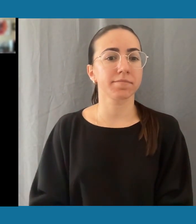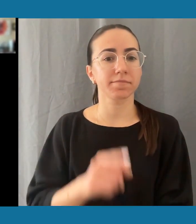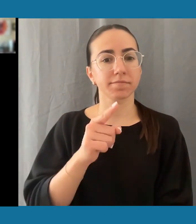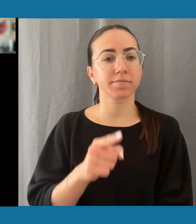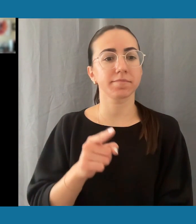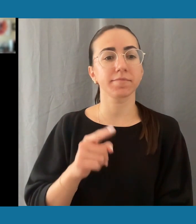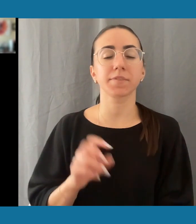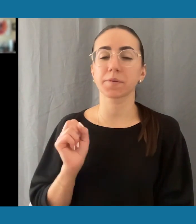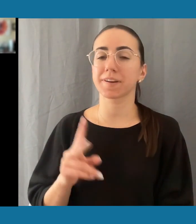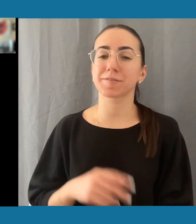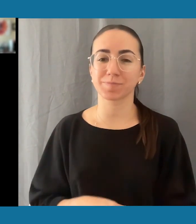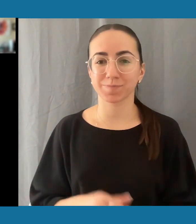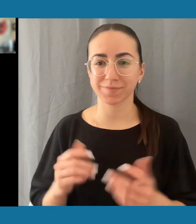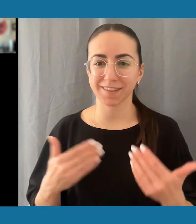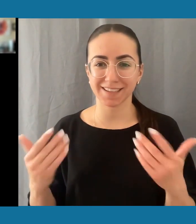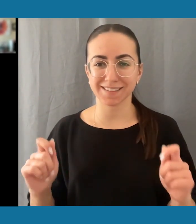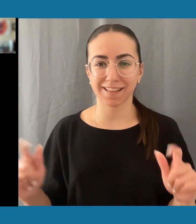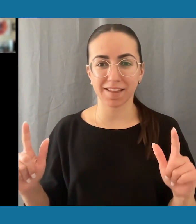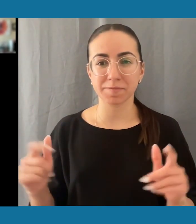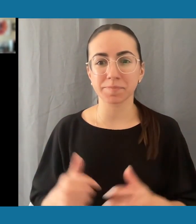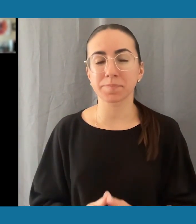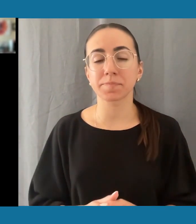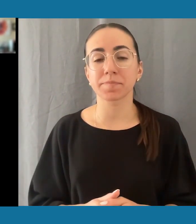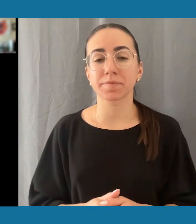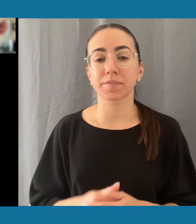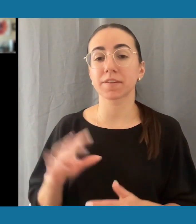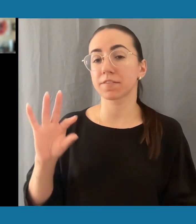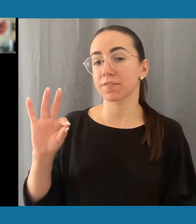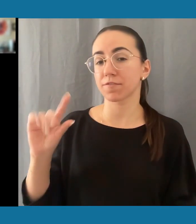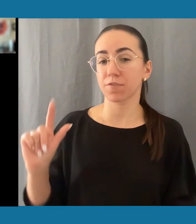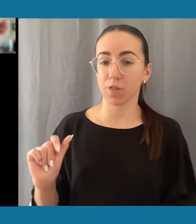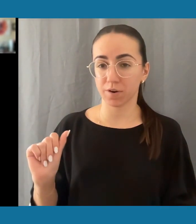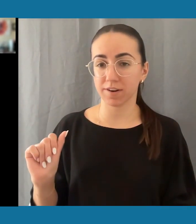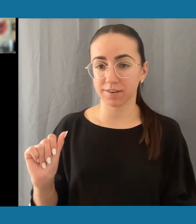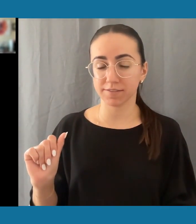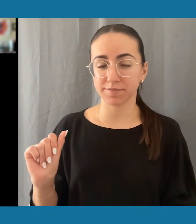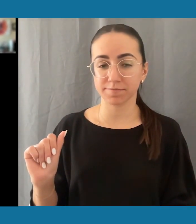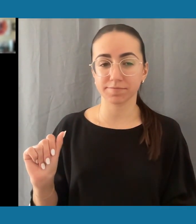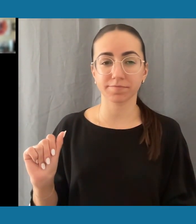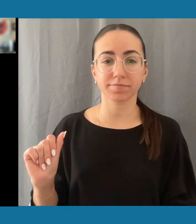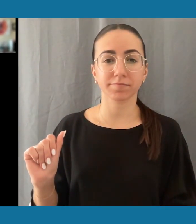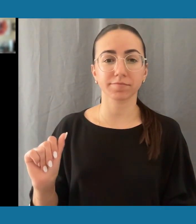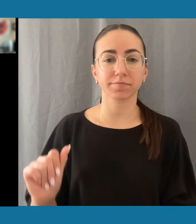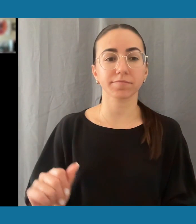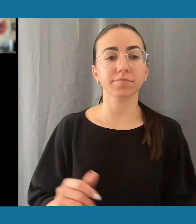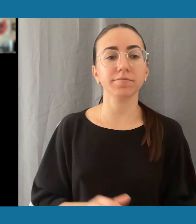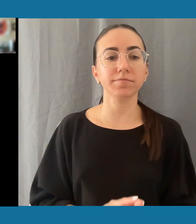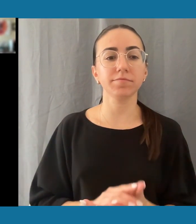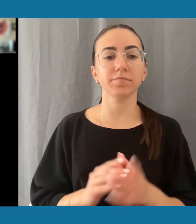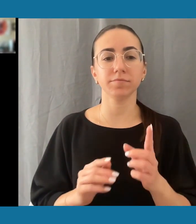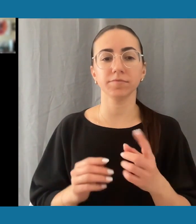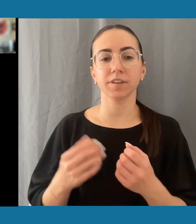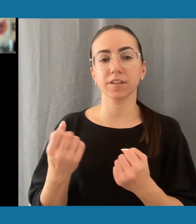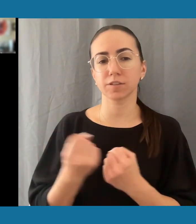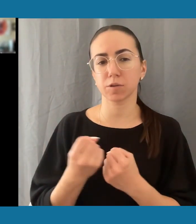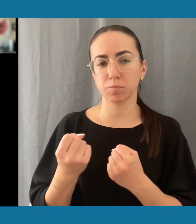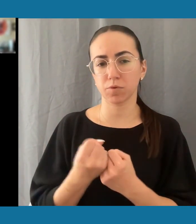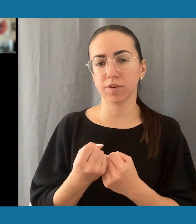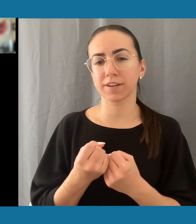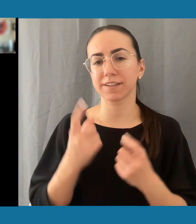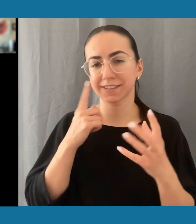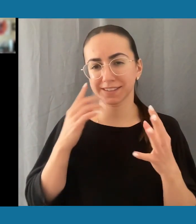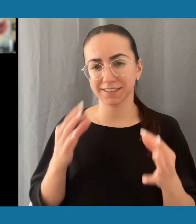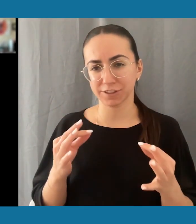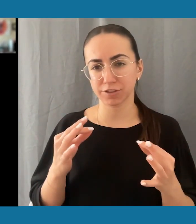So in Florida, the first known use of supported decision-making in Florida was in 2016 in St.